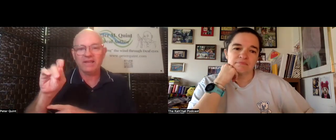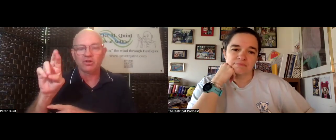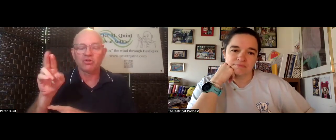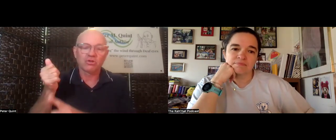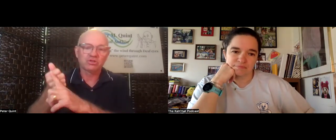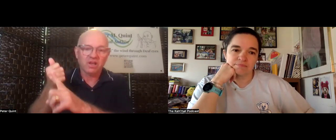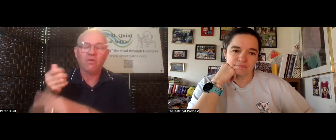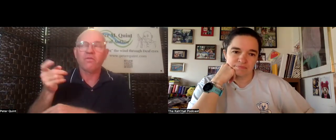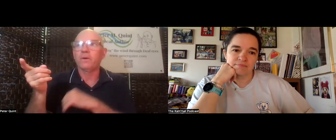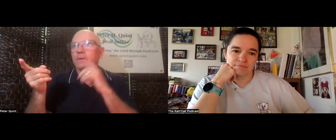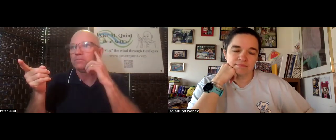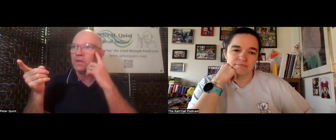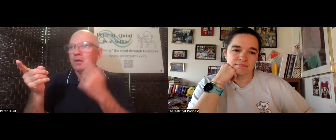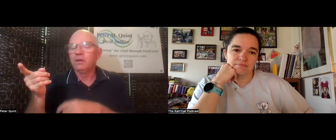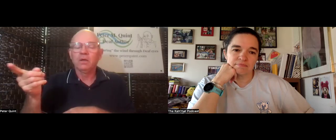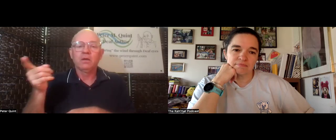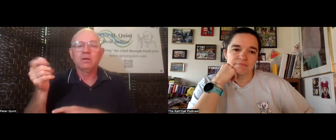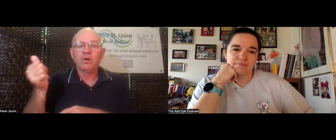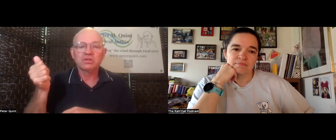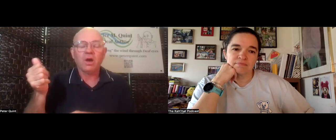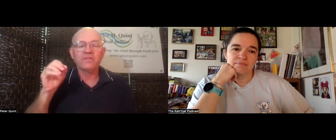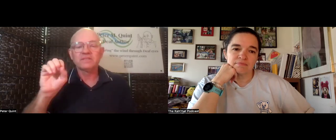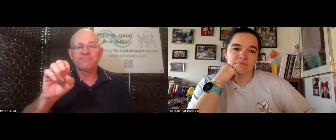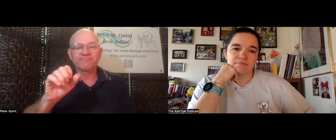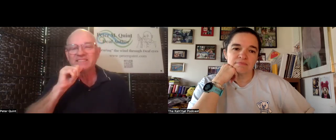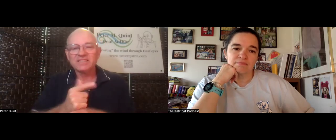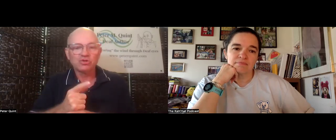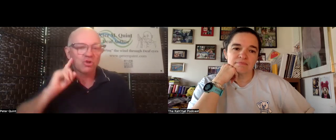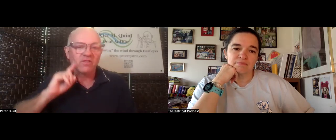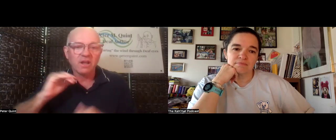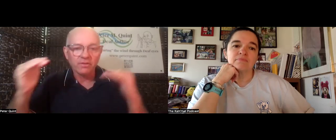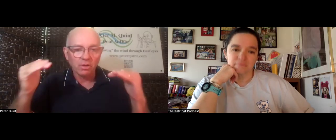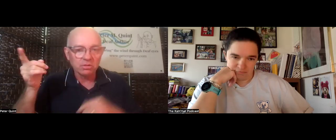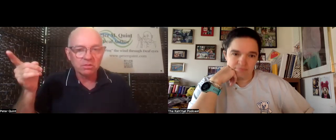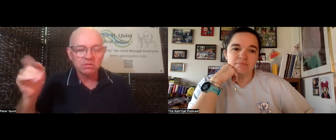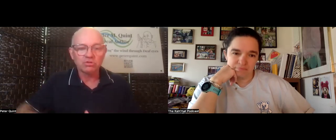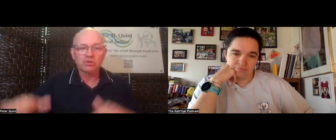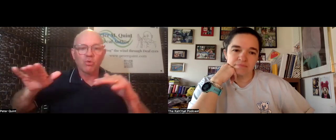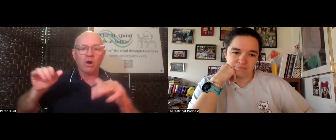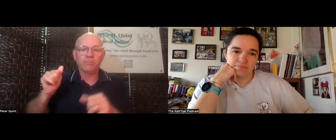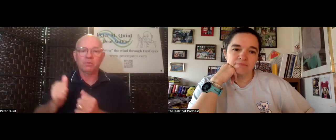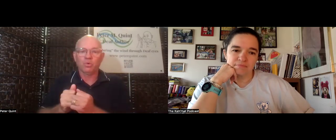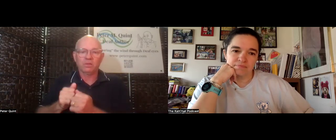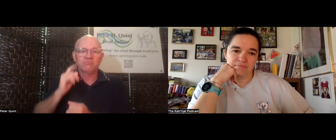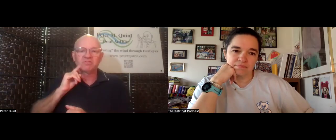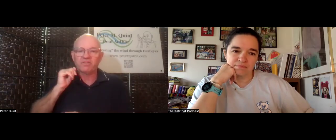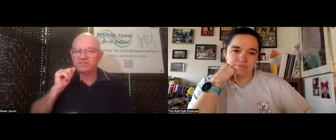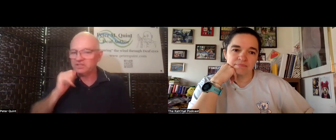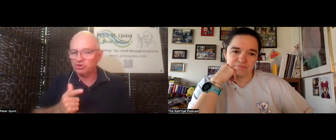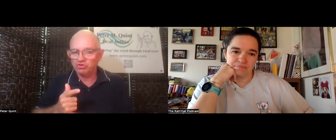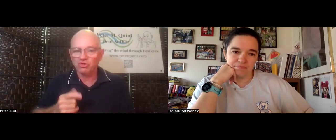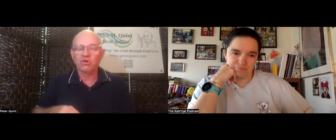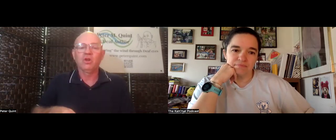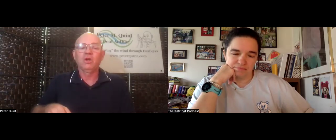professional editor herself. Herself is sister of a deaf adult, so she grew up with